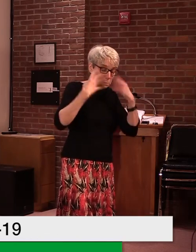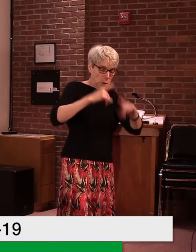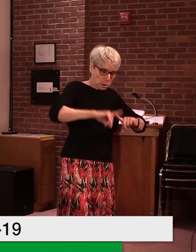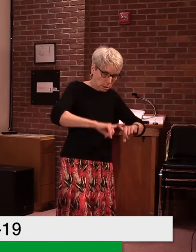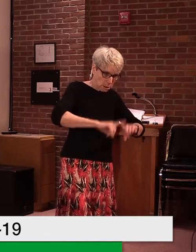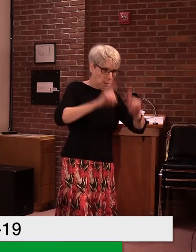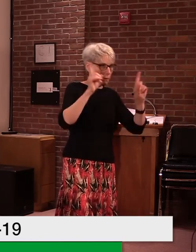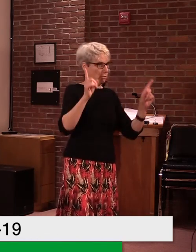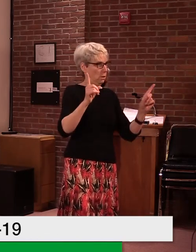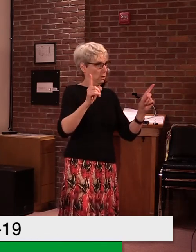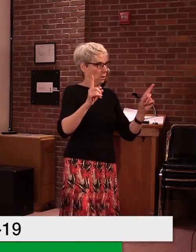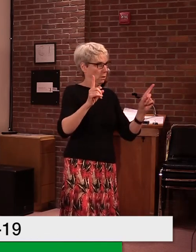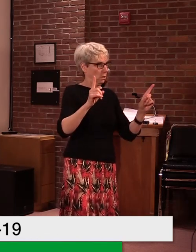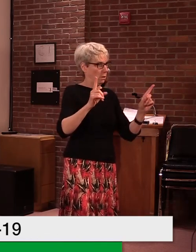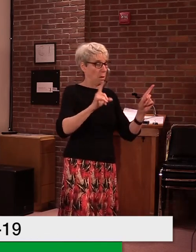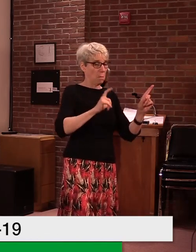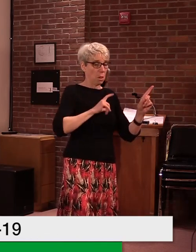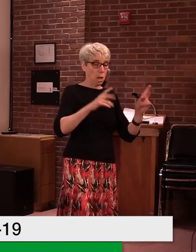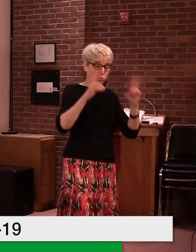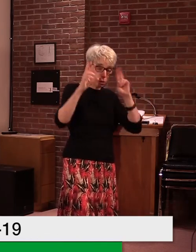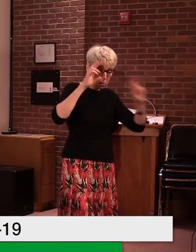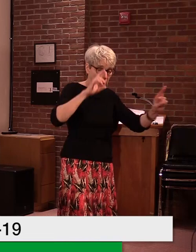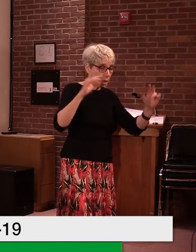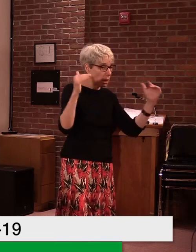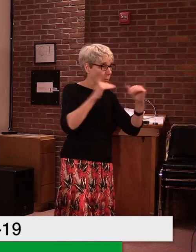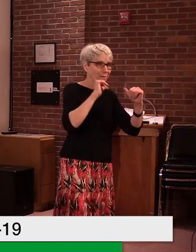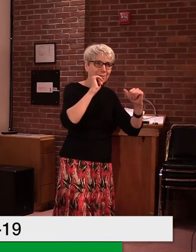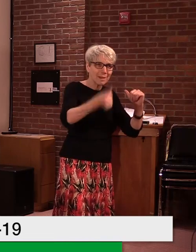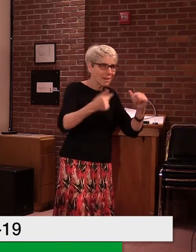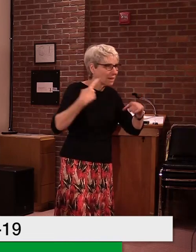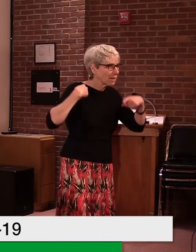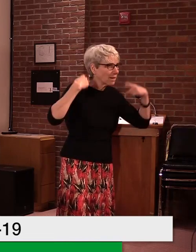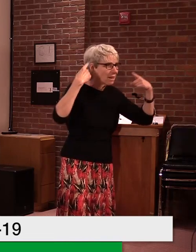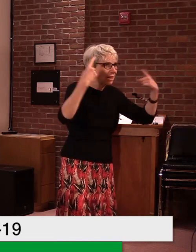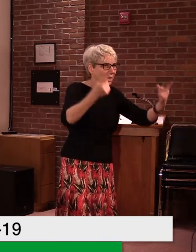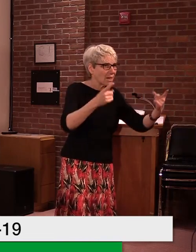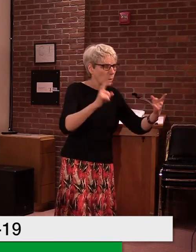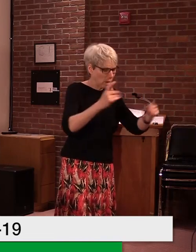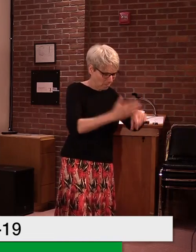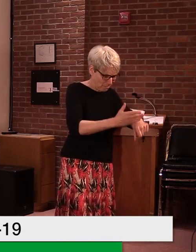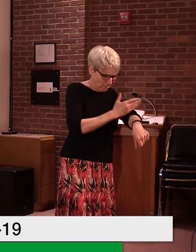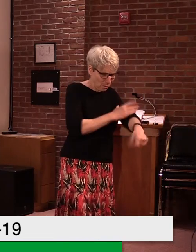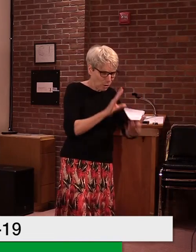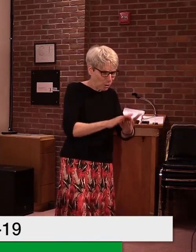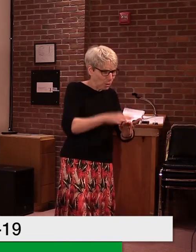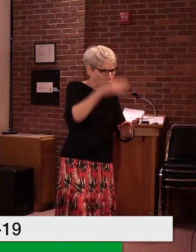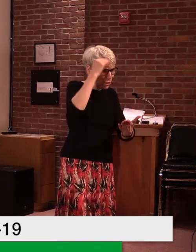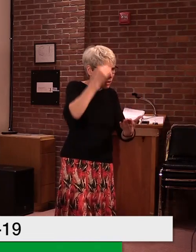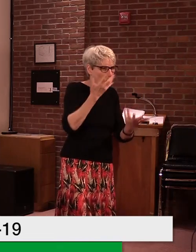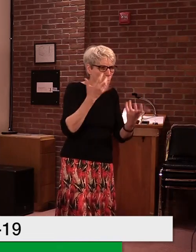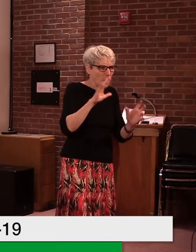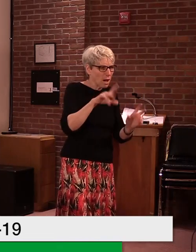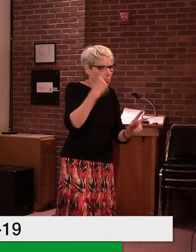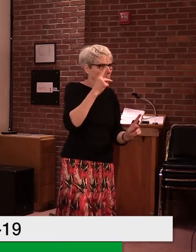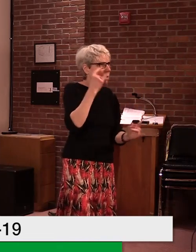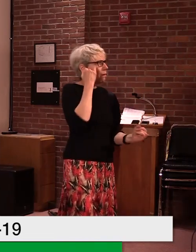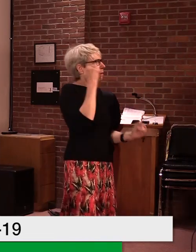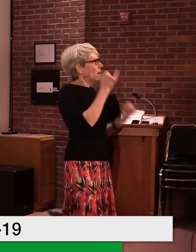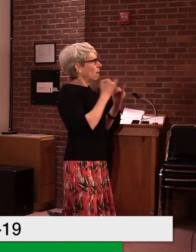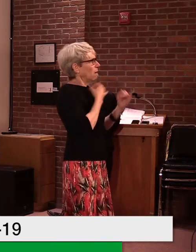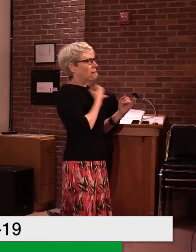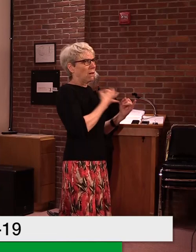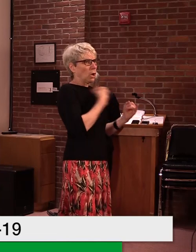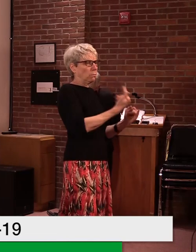treated equitably, and we need to do better in that regard so they don't live in fear. We should all be able to.